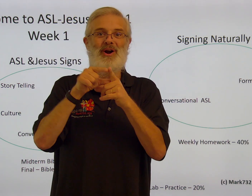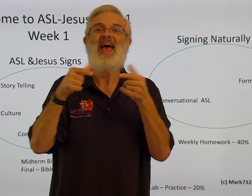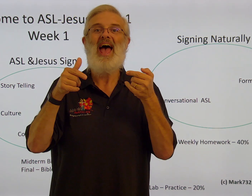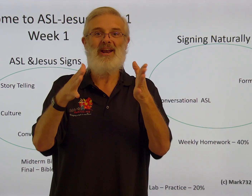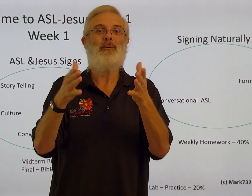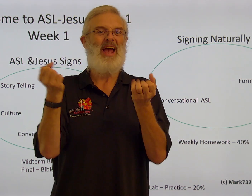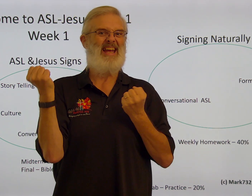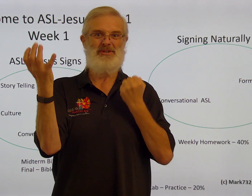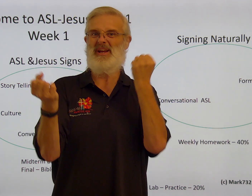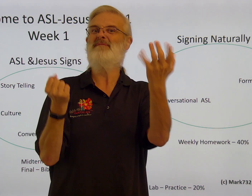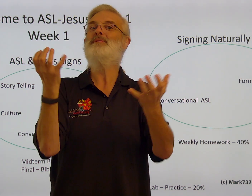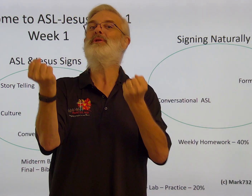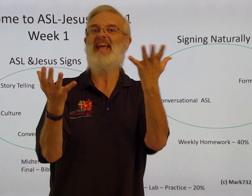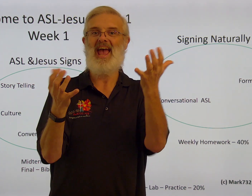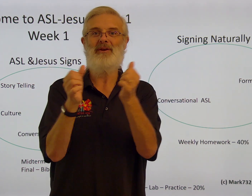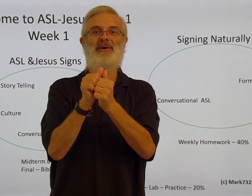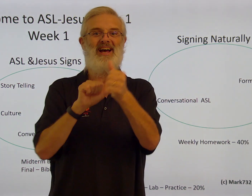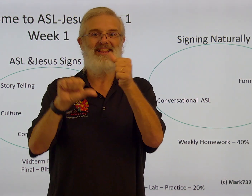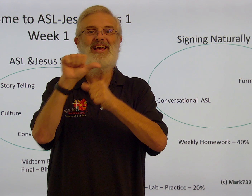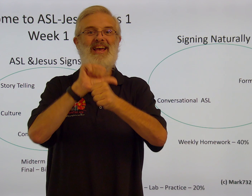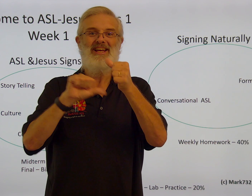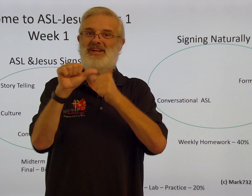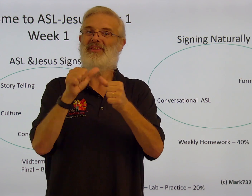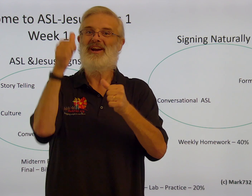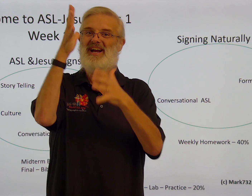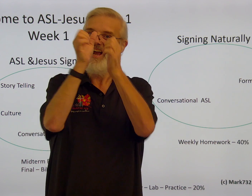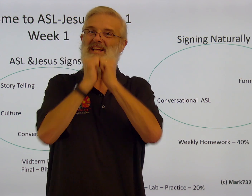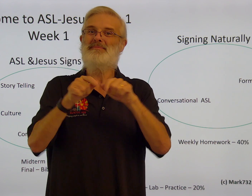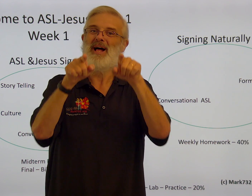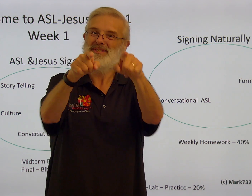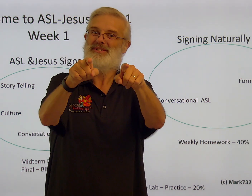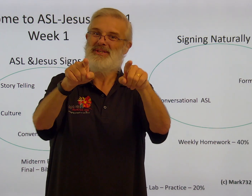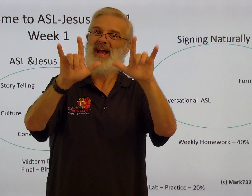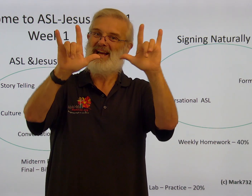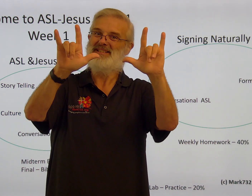Word and a way to communicate with each other. God's blessings to you guys.